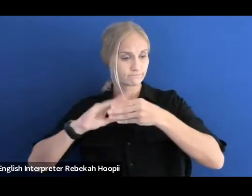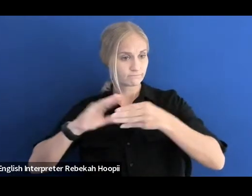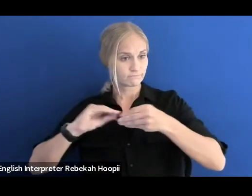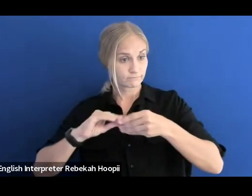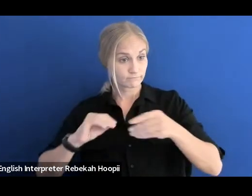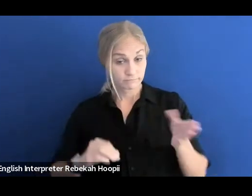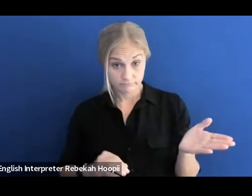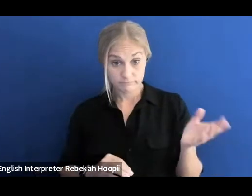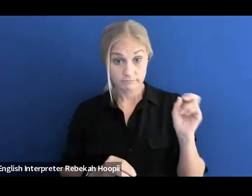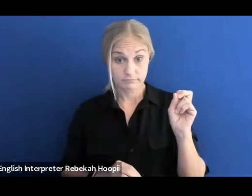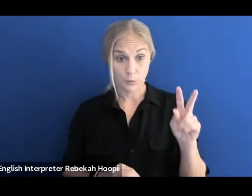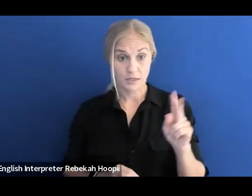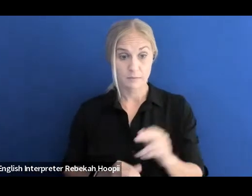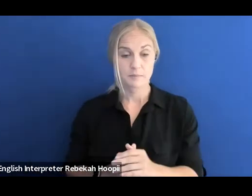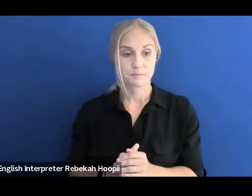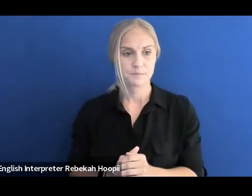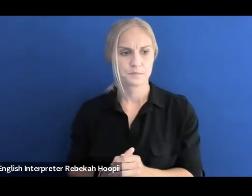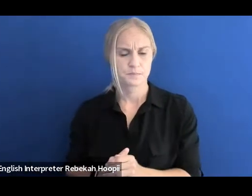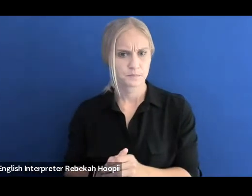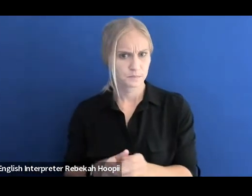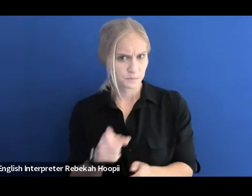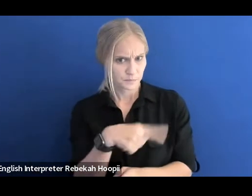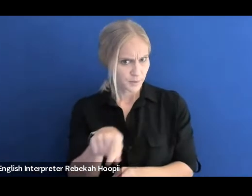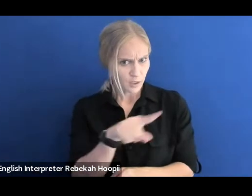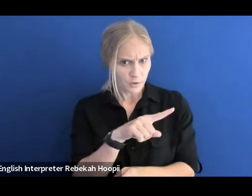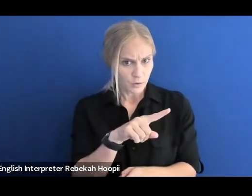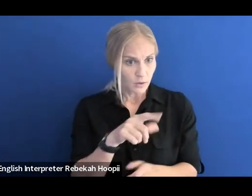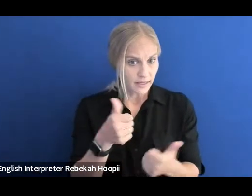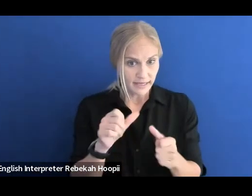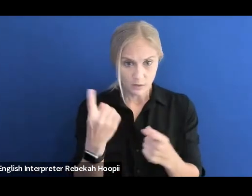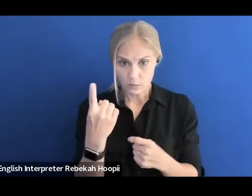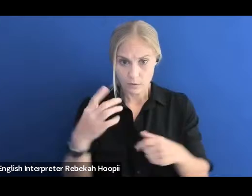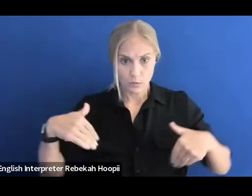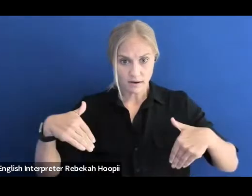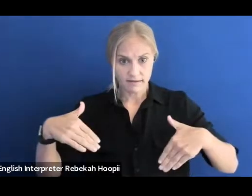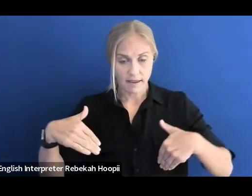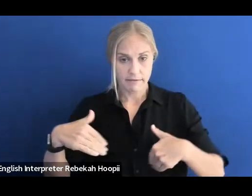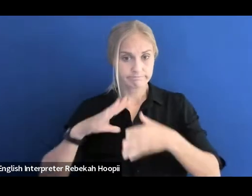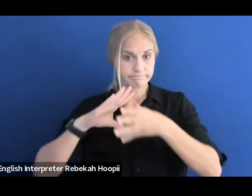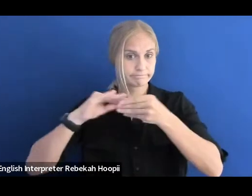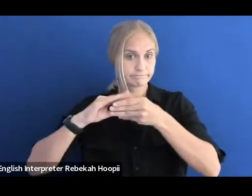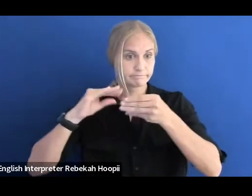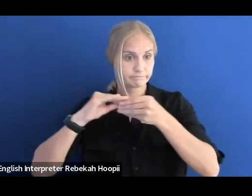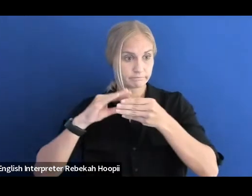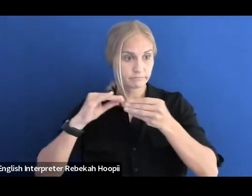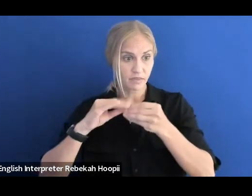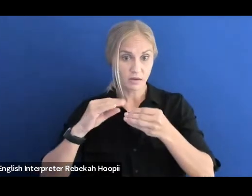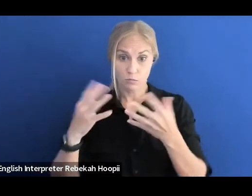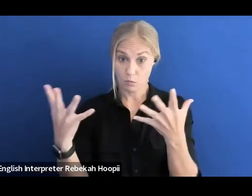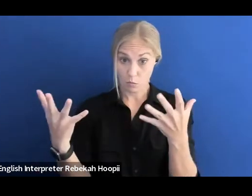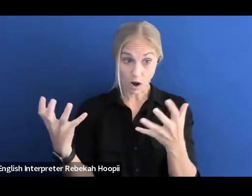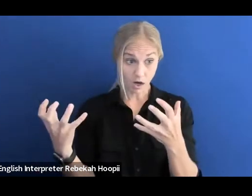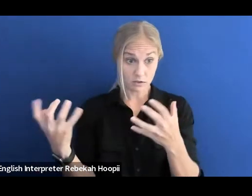Oh, okay. Okay, and you folks, wait, is there anybody who hasn't testified who would like to do so?